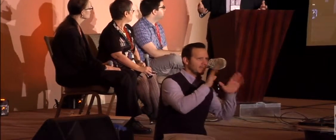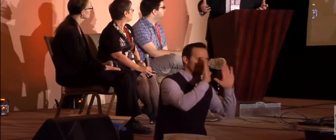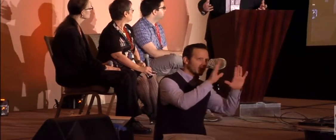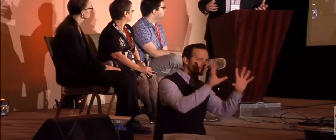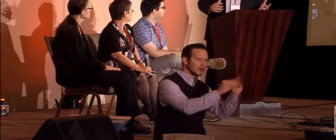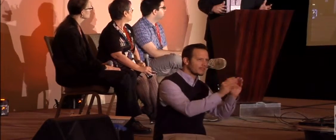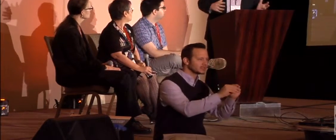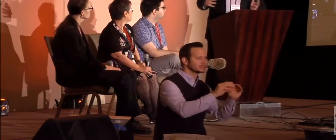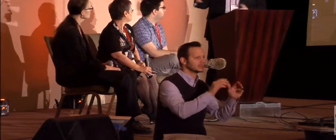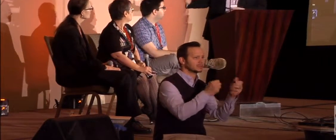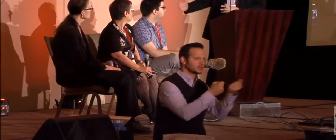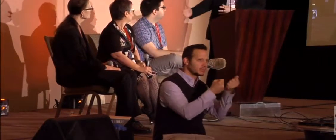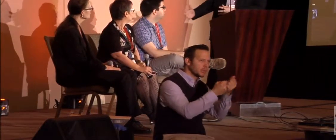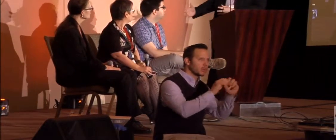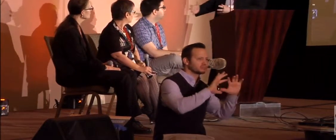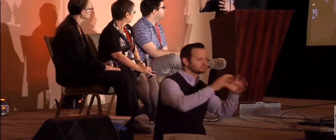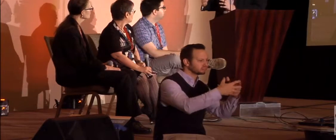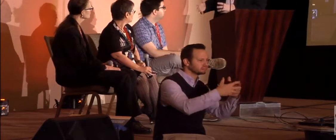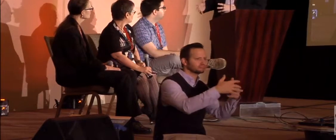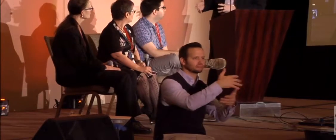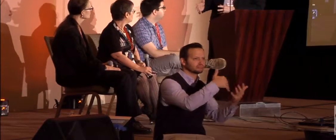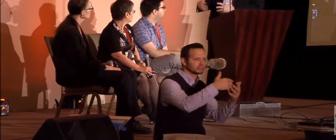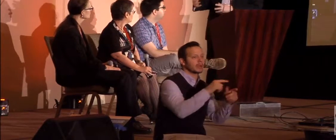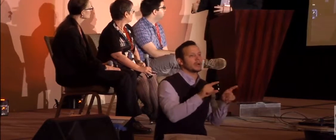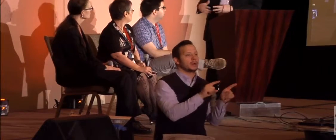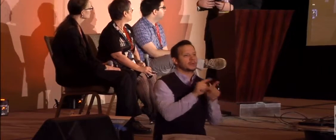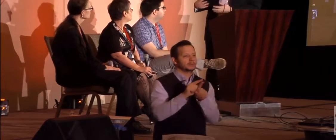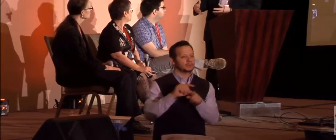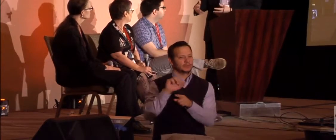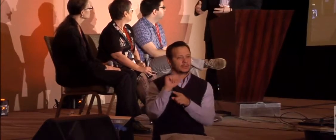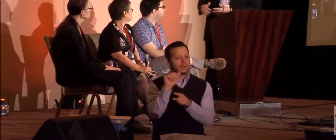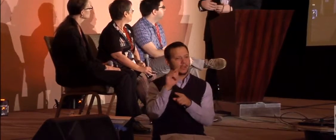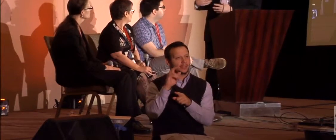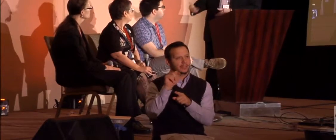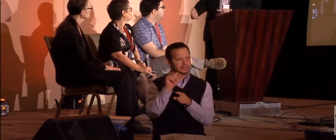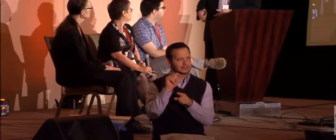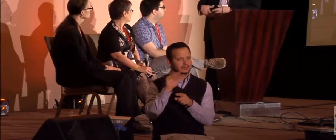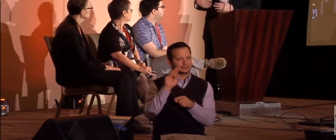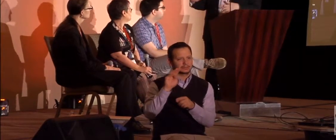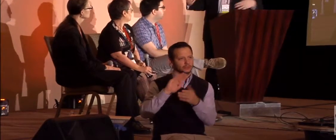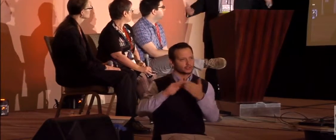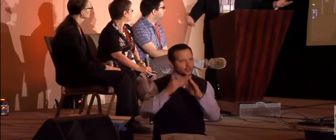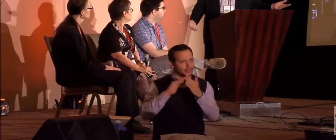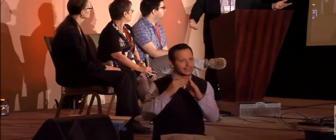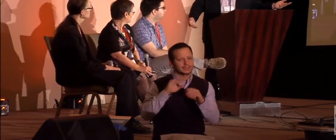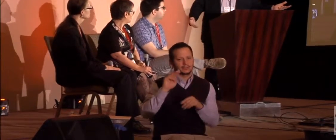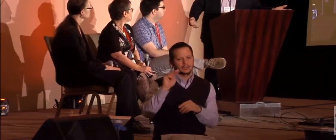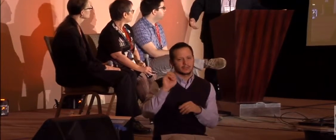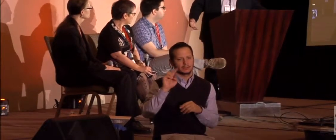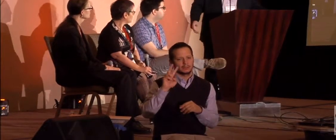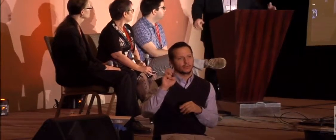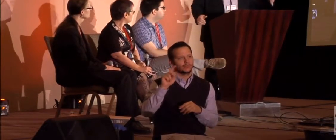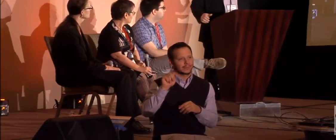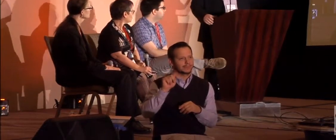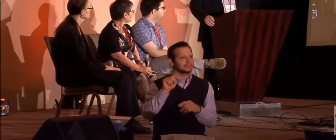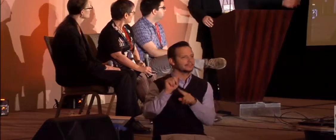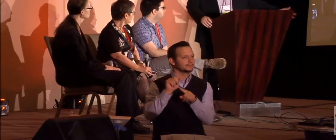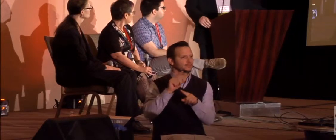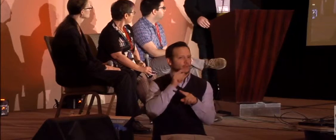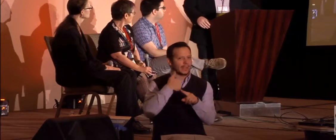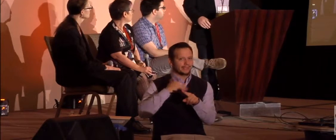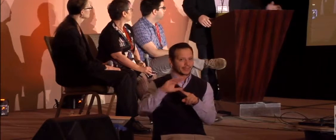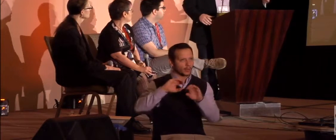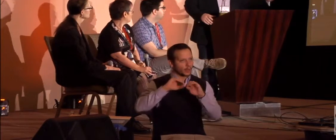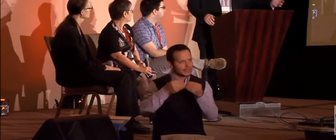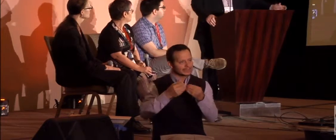support networks that exist, also the atheist movement and community, the organizations that exist, the conferences like this, the